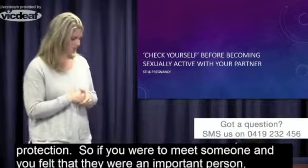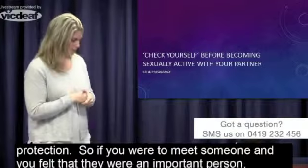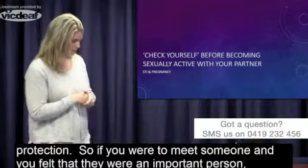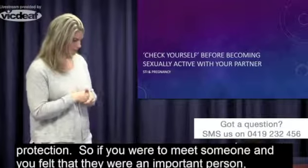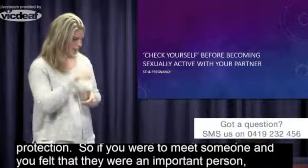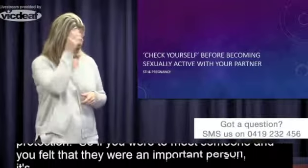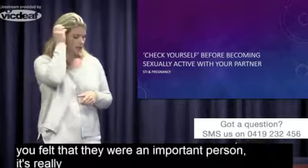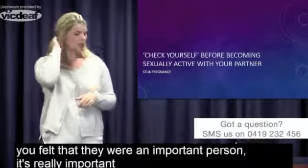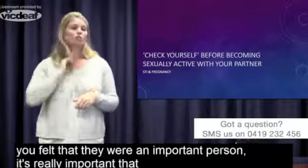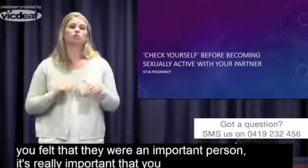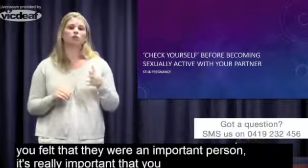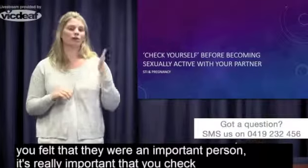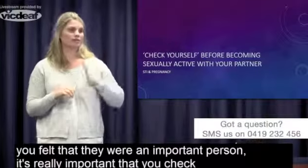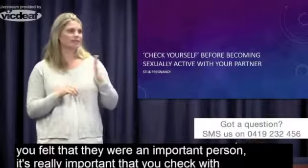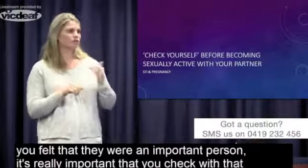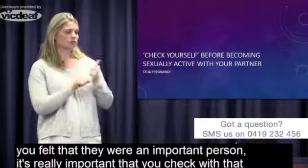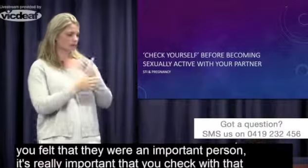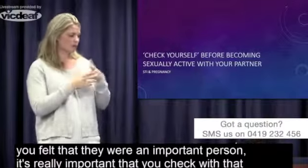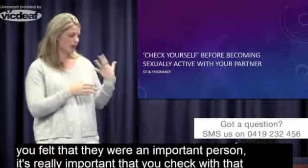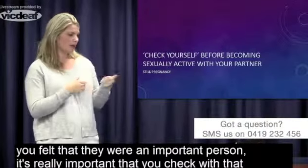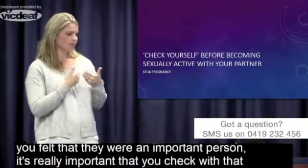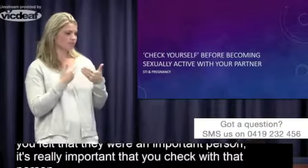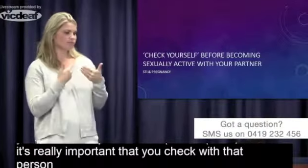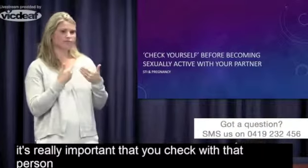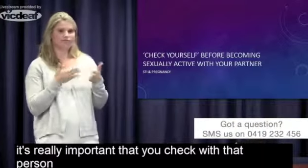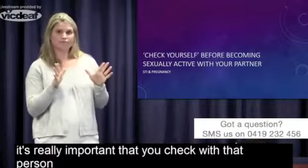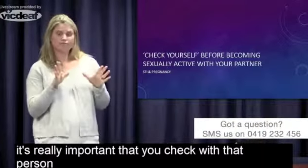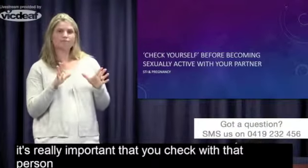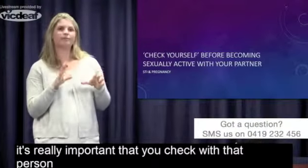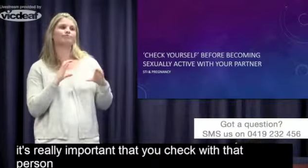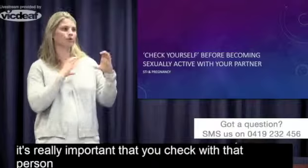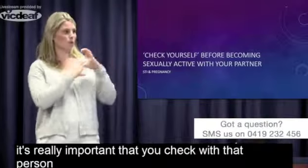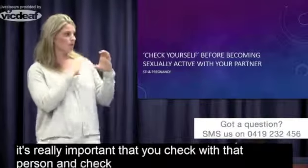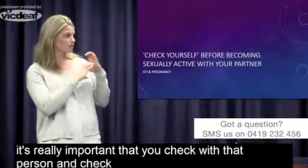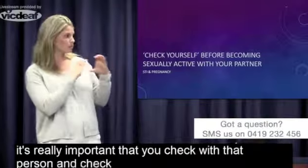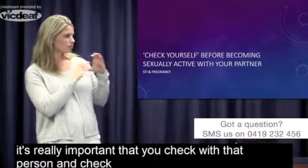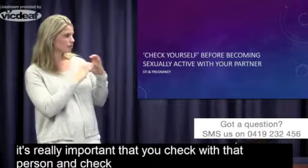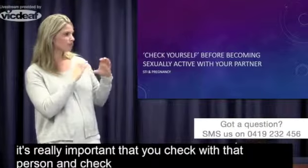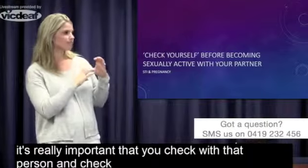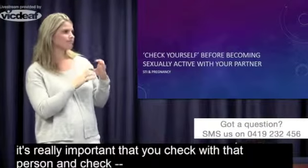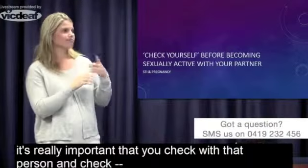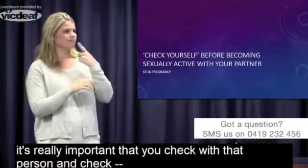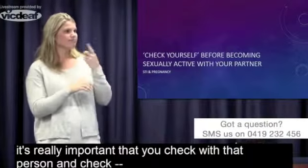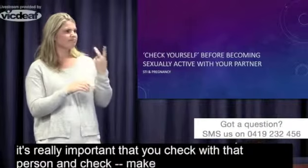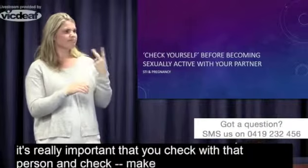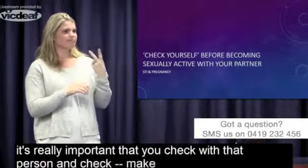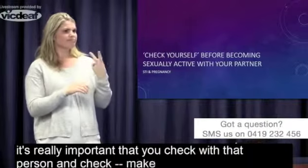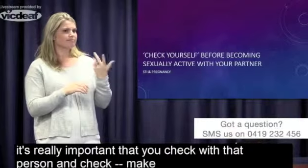person and make sure you check yourself and they check themselves as well. You might want to start a conversation